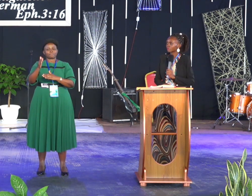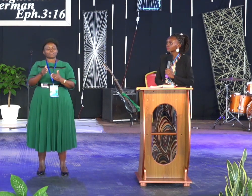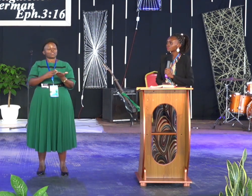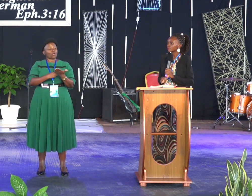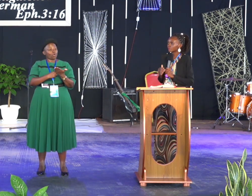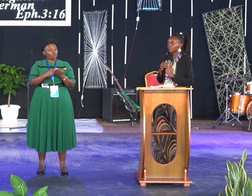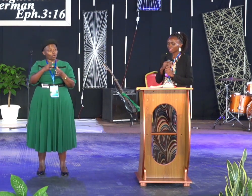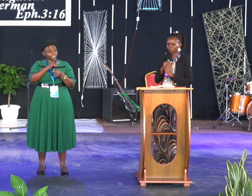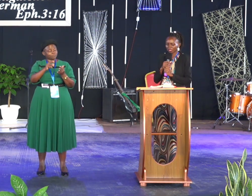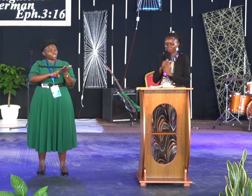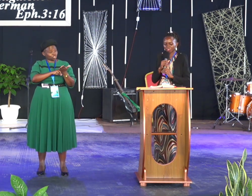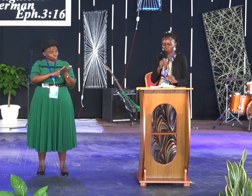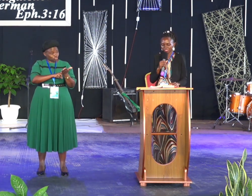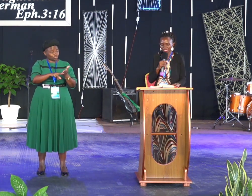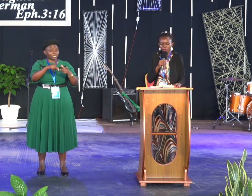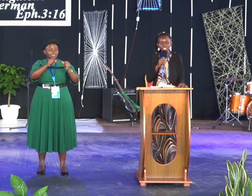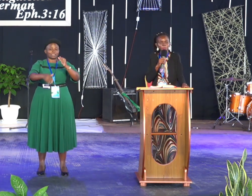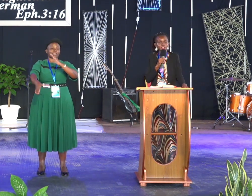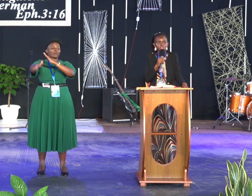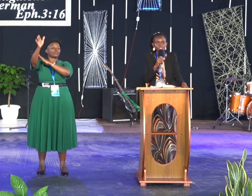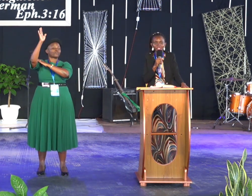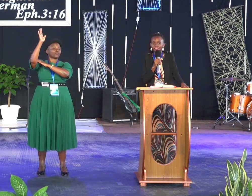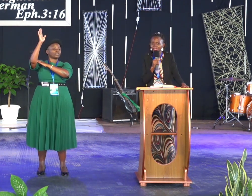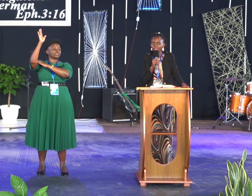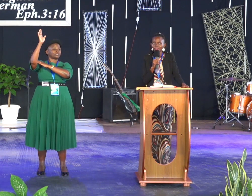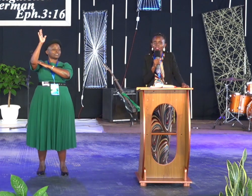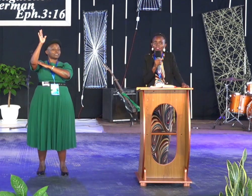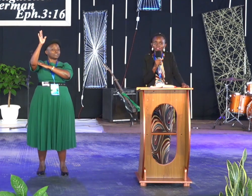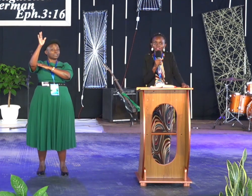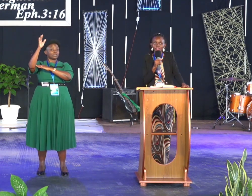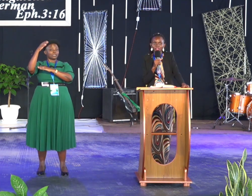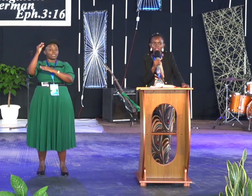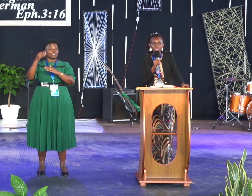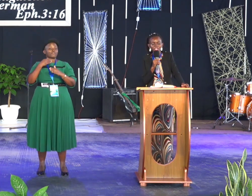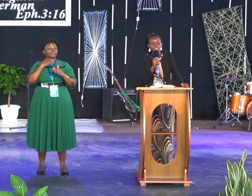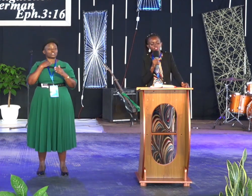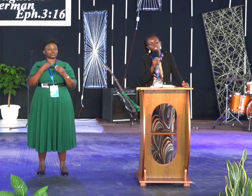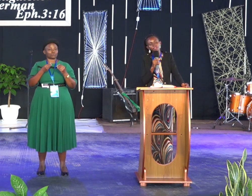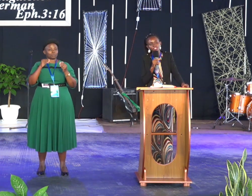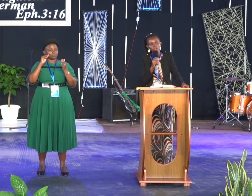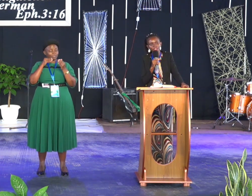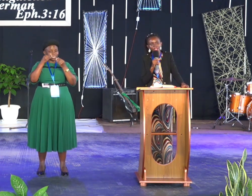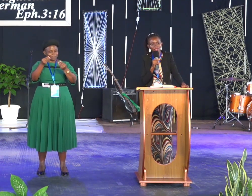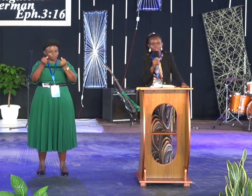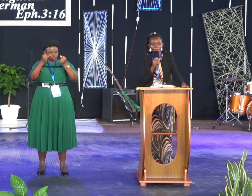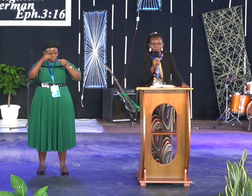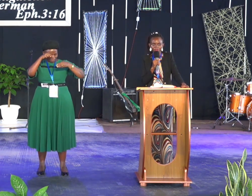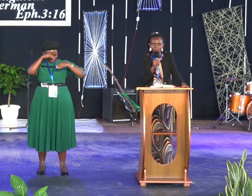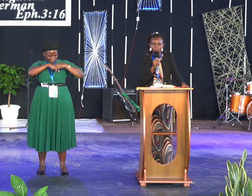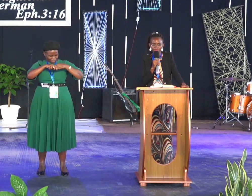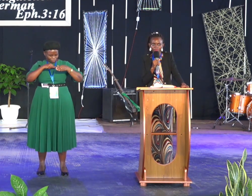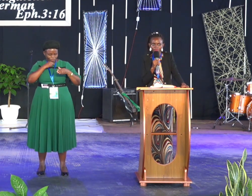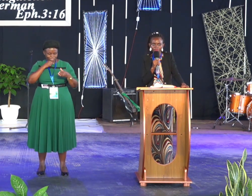mutukuvu z'akozesa. Is one of the tools that the Holy Spirit uses. Anateeka amaanyi munda muffe. If he is to give us strength in our inner